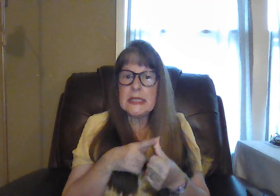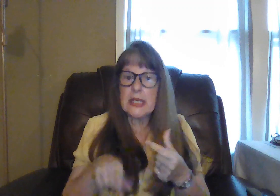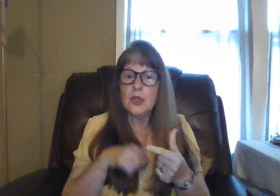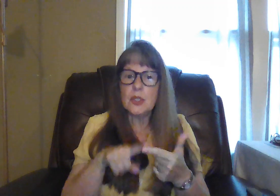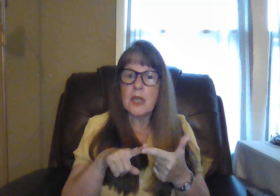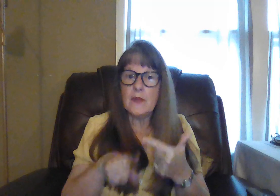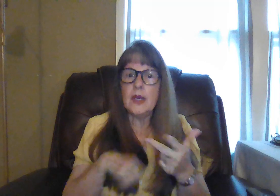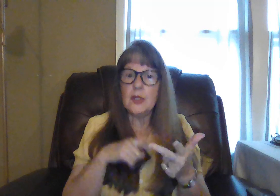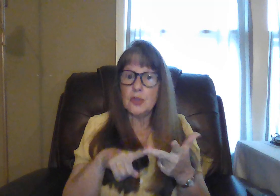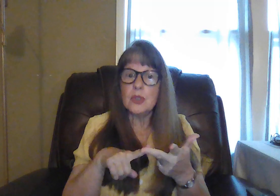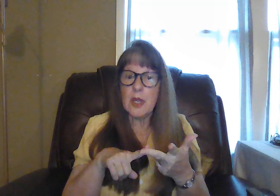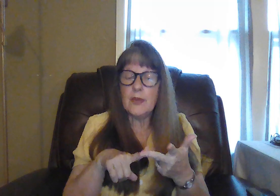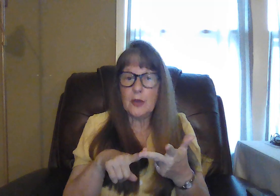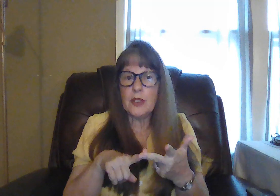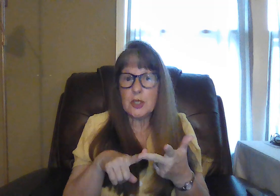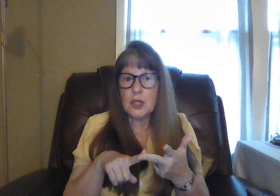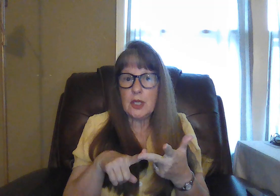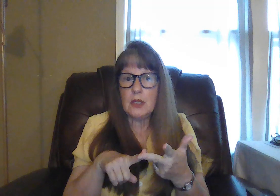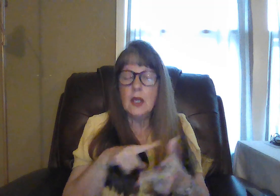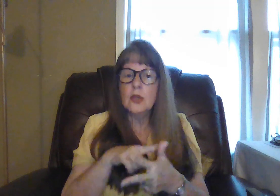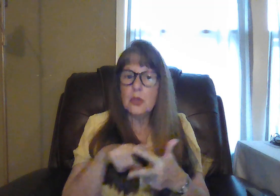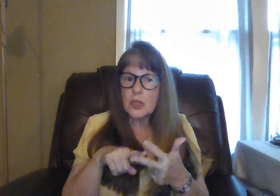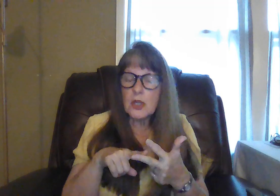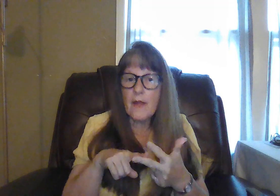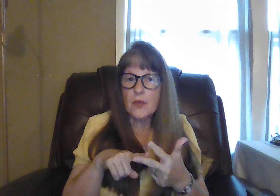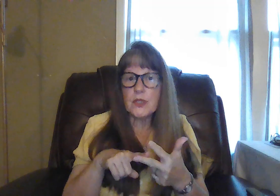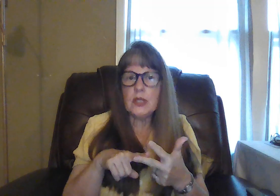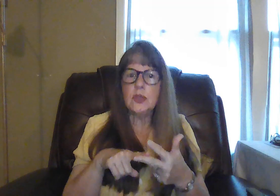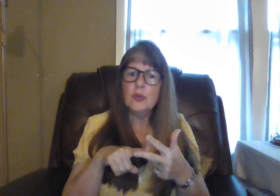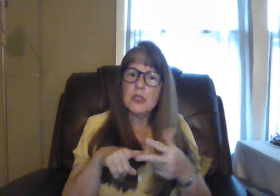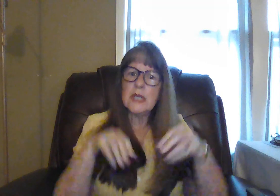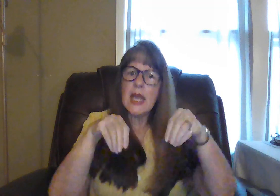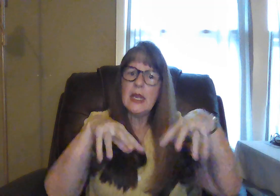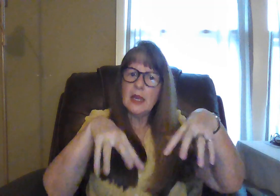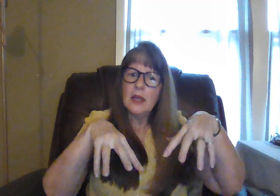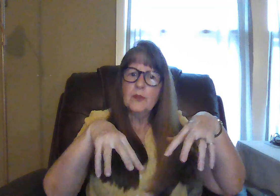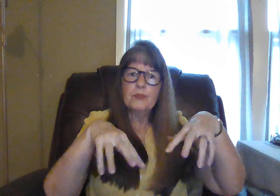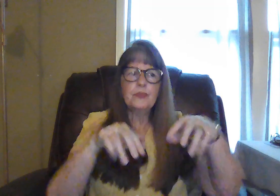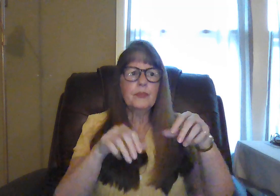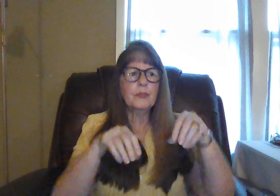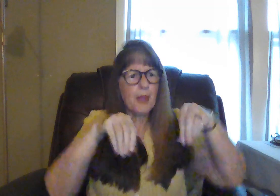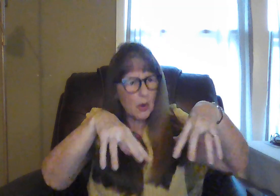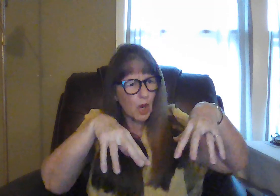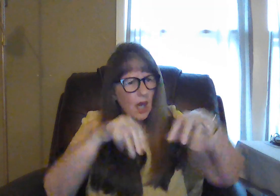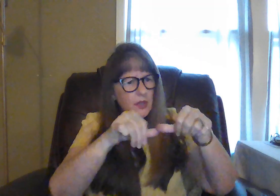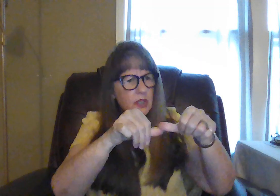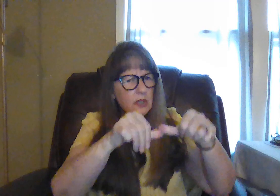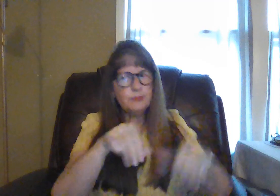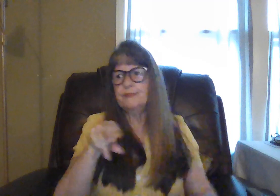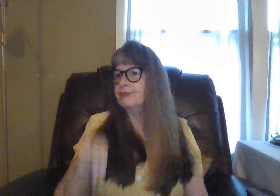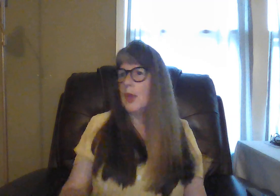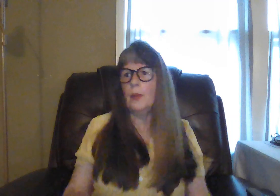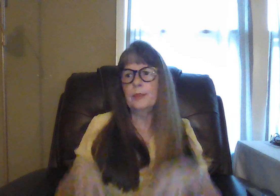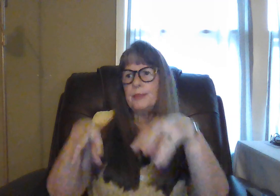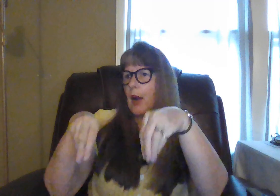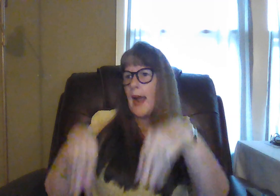in? Do you still have lights? Do you still have air conditioning? Do you still have those things? So you can say, power on still? No, power